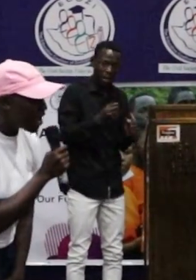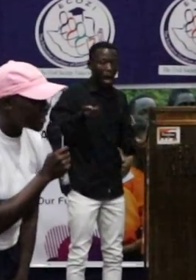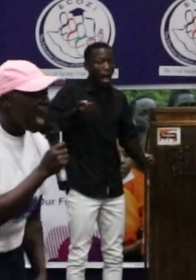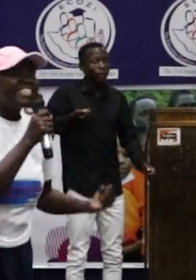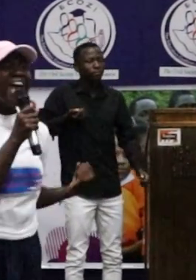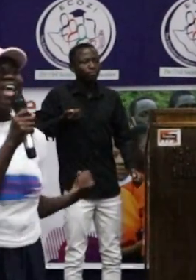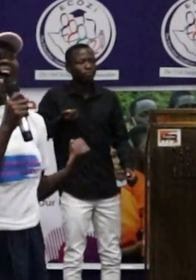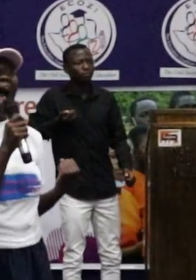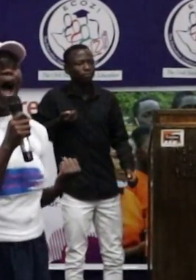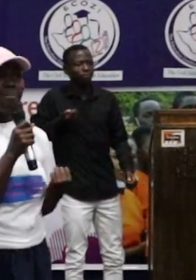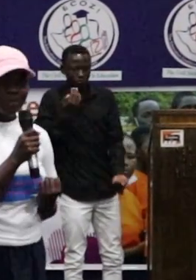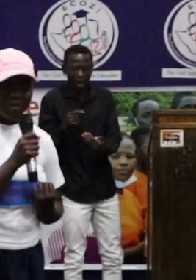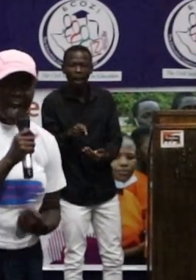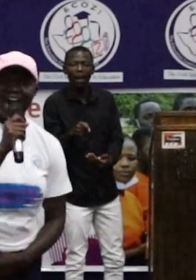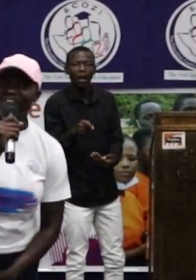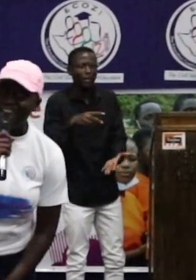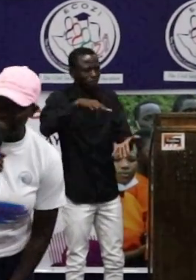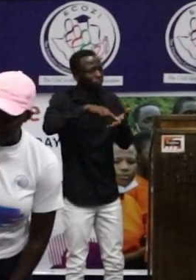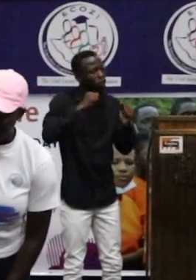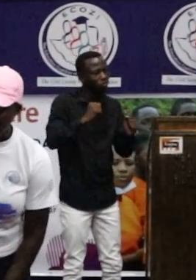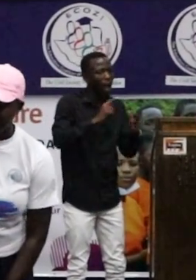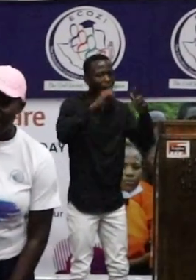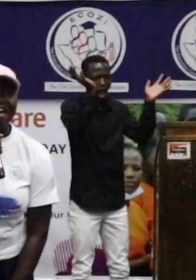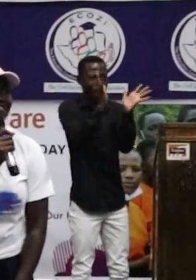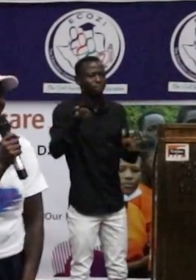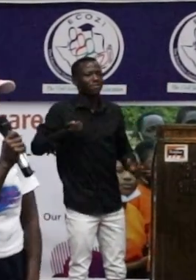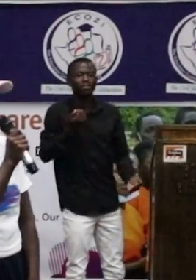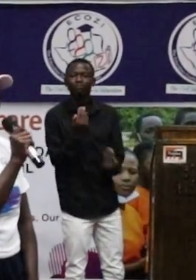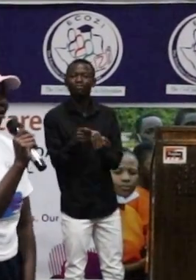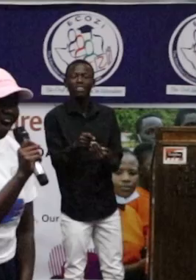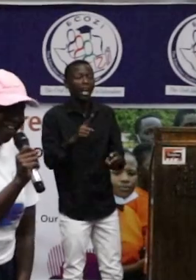girl child. Stand up, African